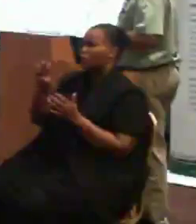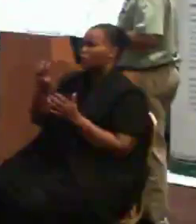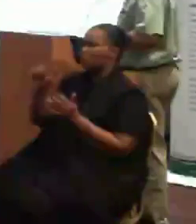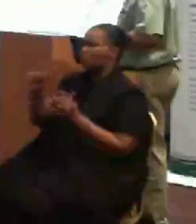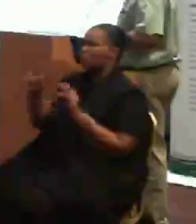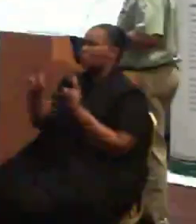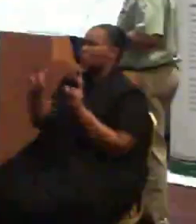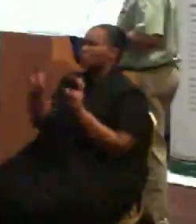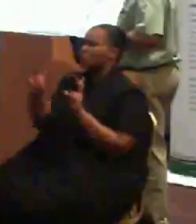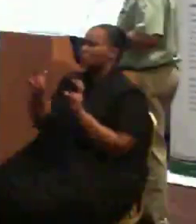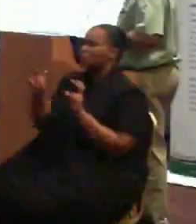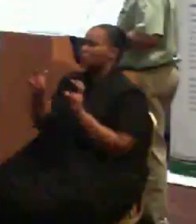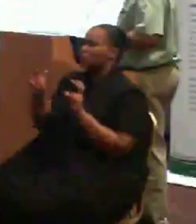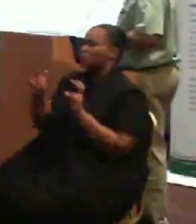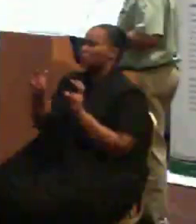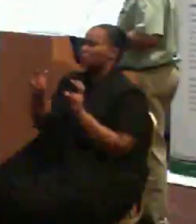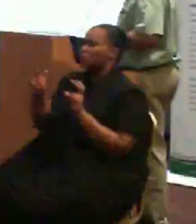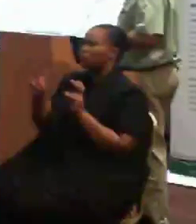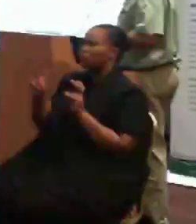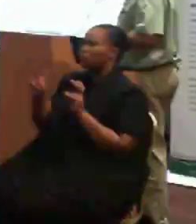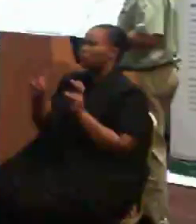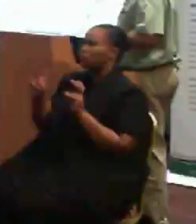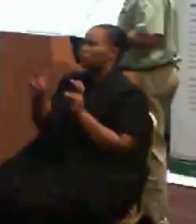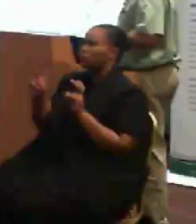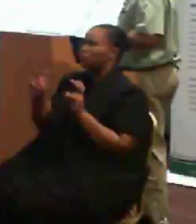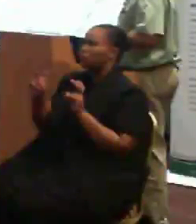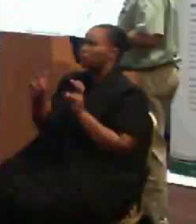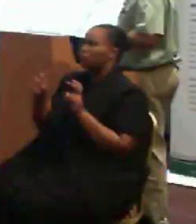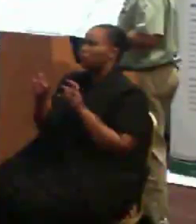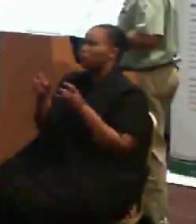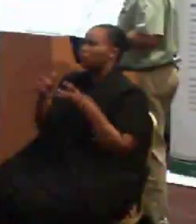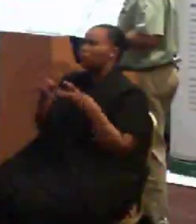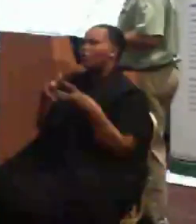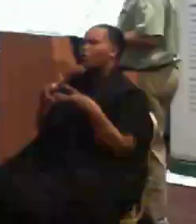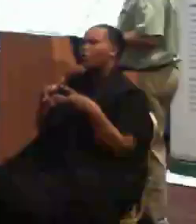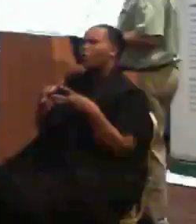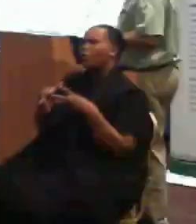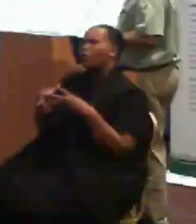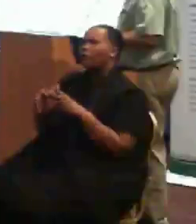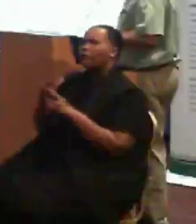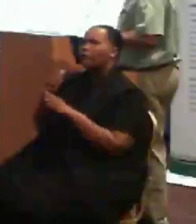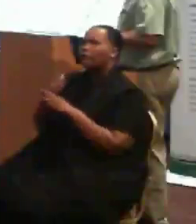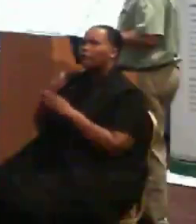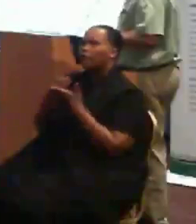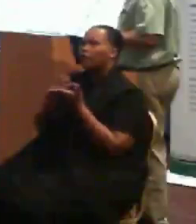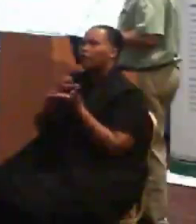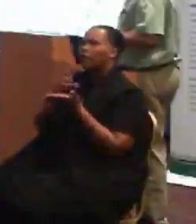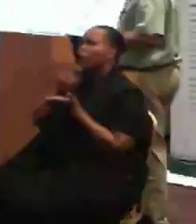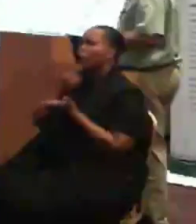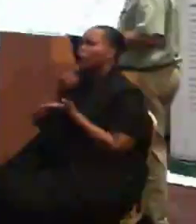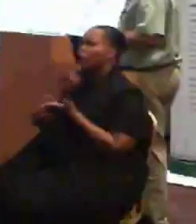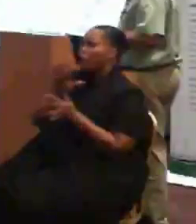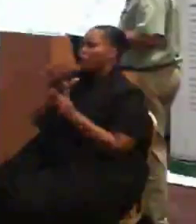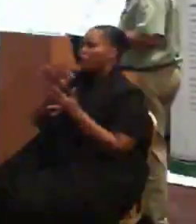of trying to apply the methodology? Because there is a